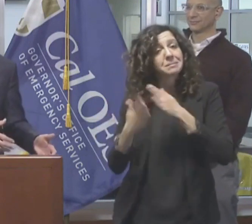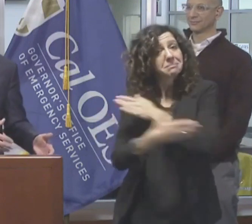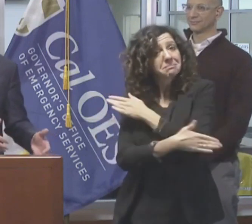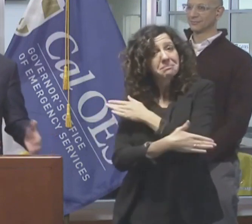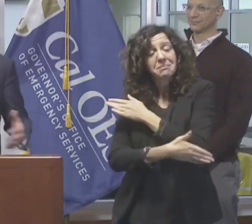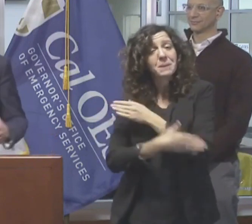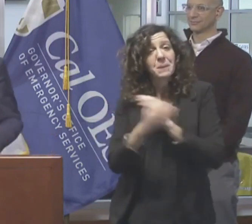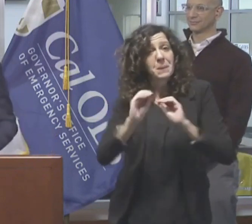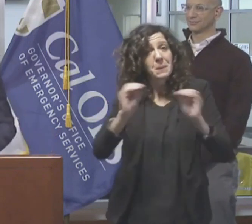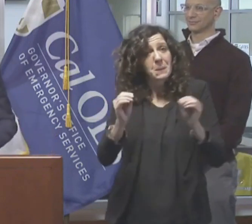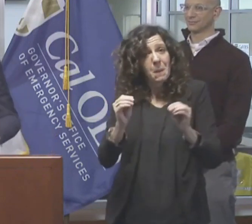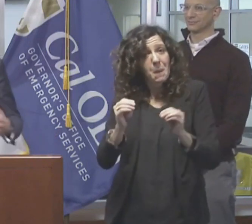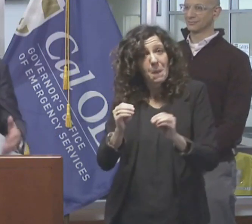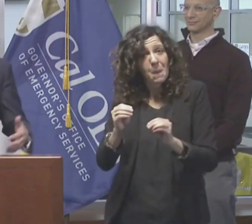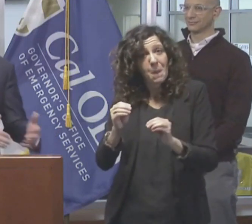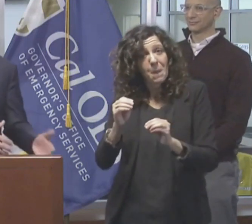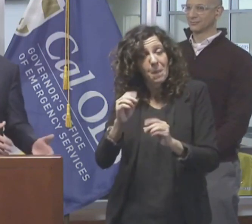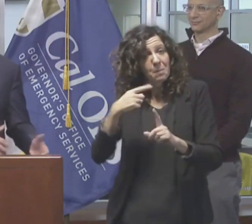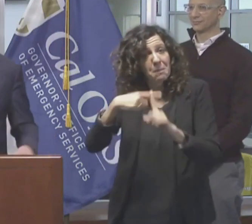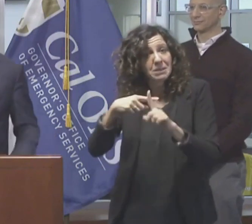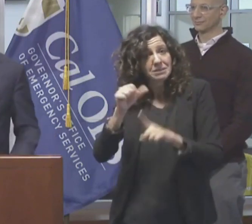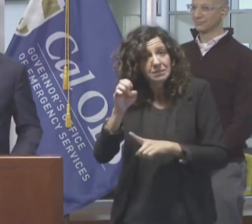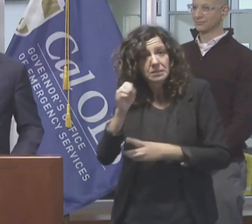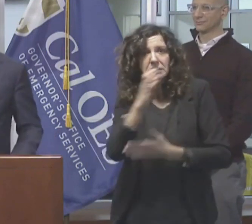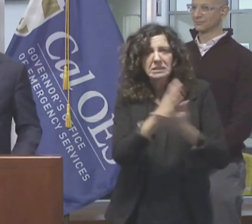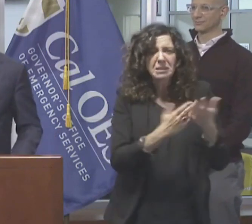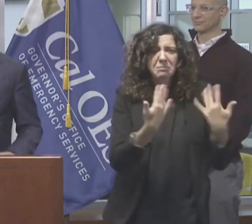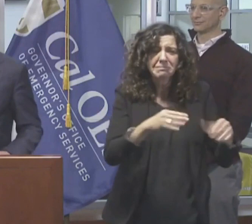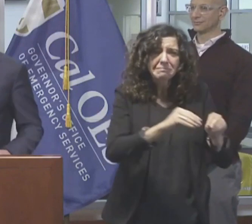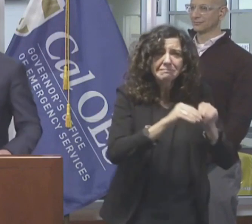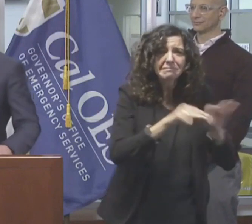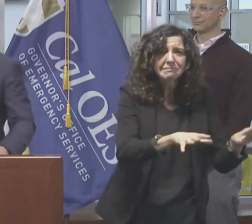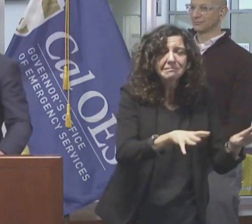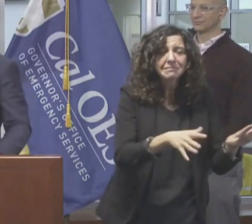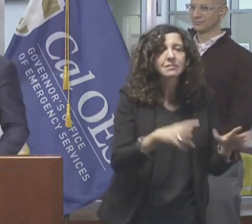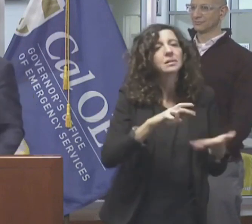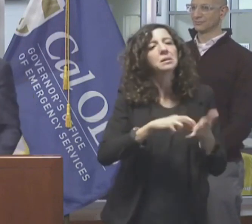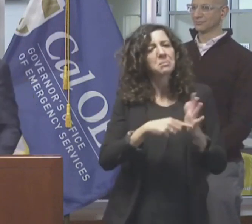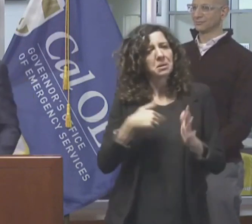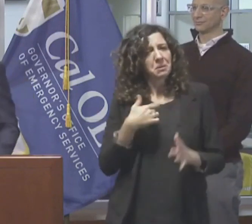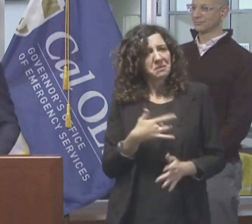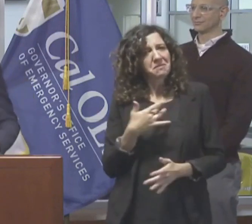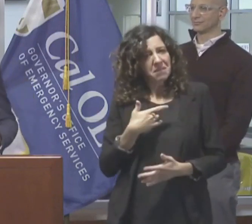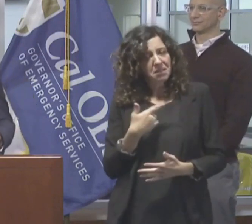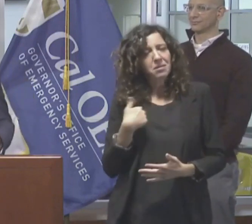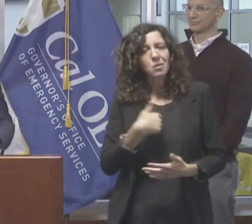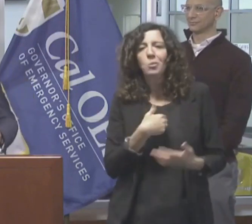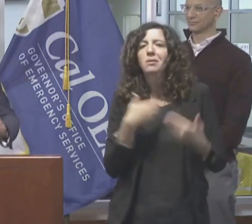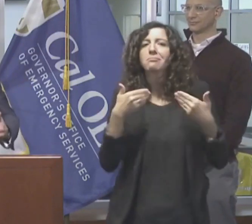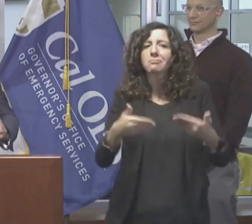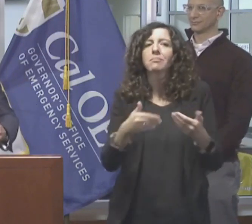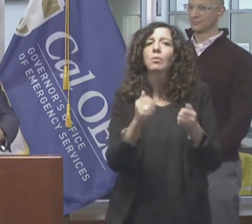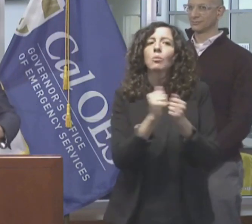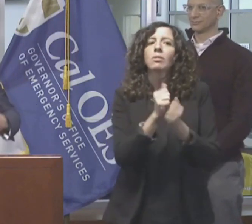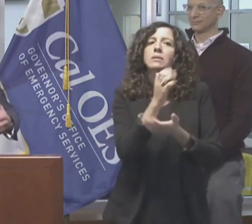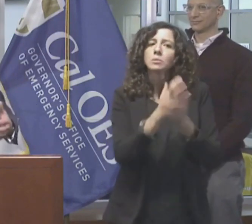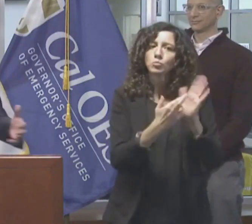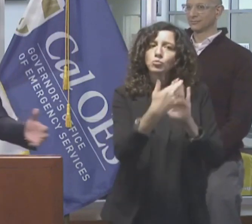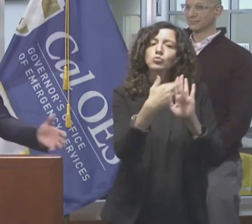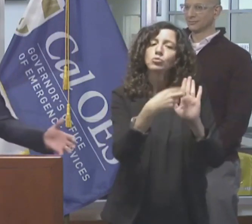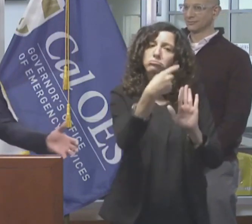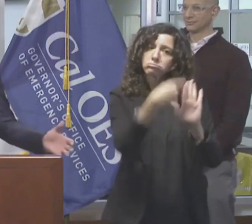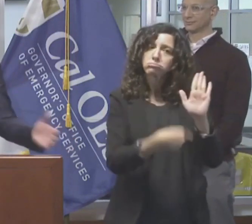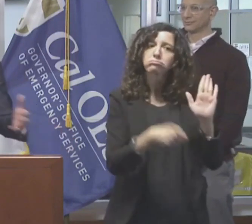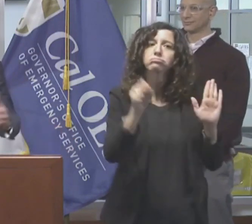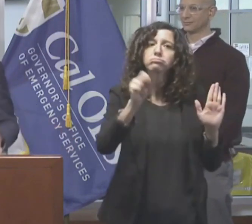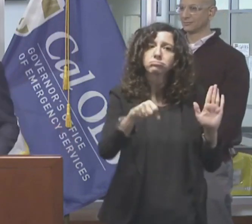communities. And so we think it's appropriate on that basis to have the kind of criteria that we allowed and advanced for